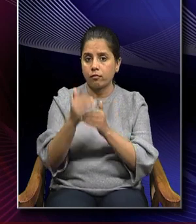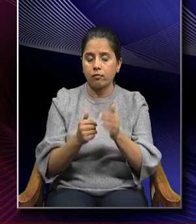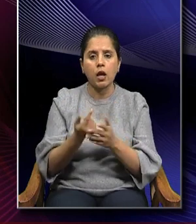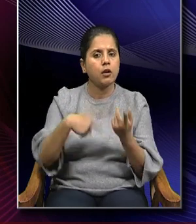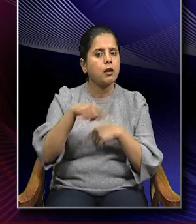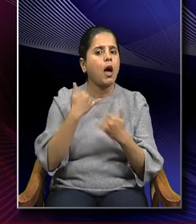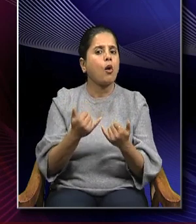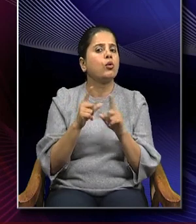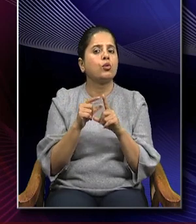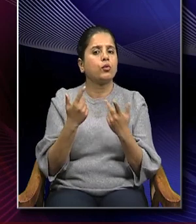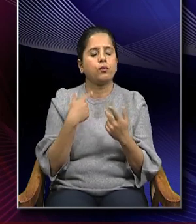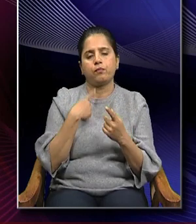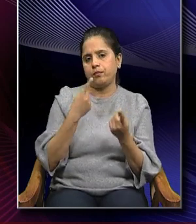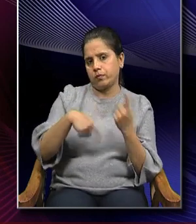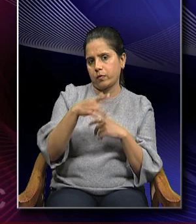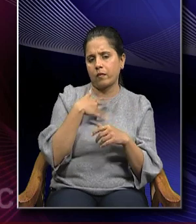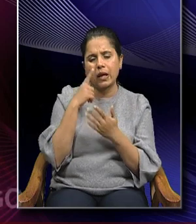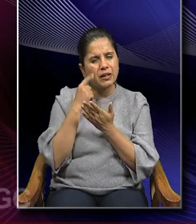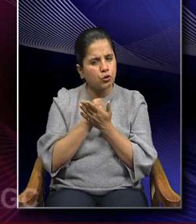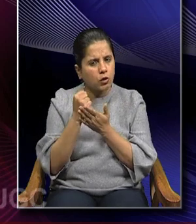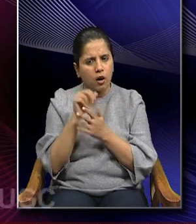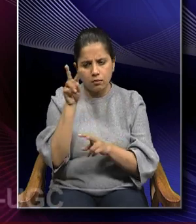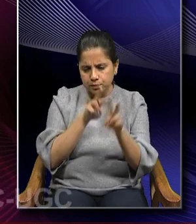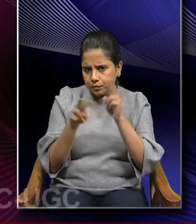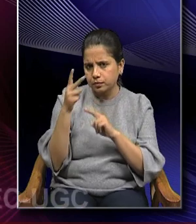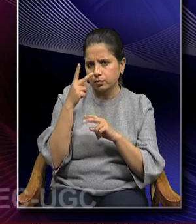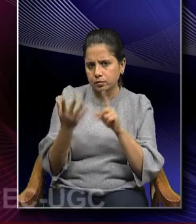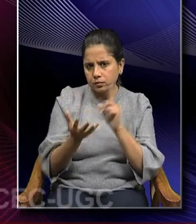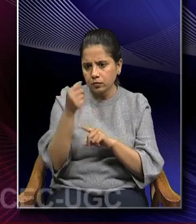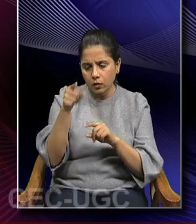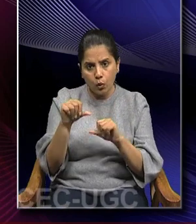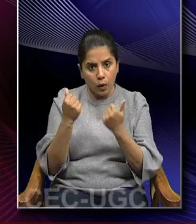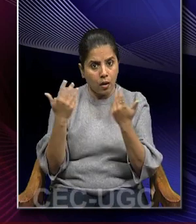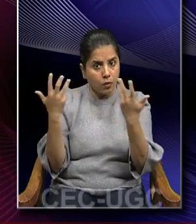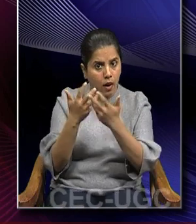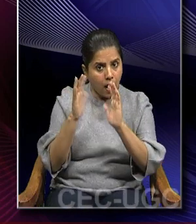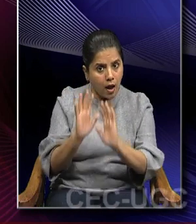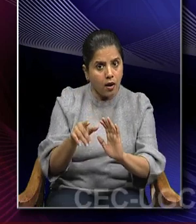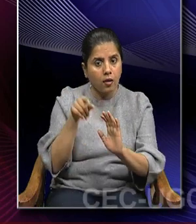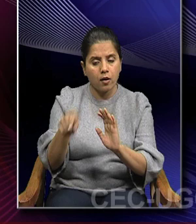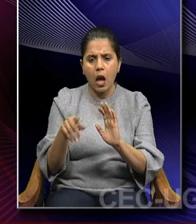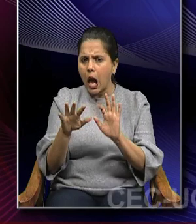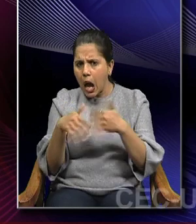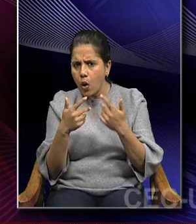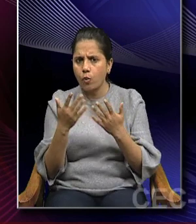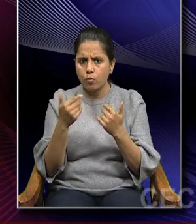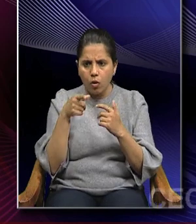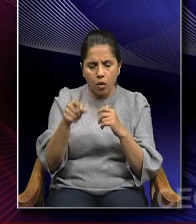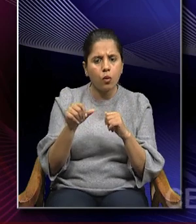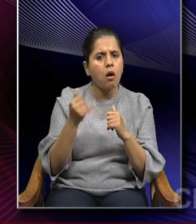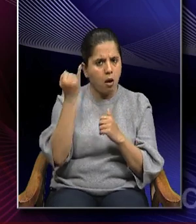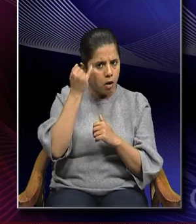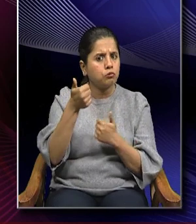do, we are basically trying to find the viability and feasibility of these ideas. Your idea is